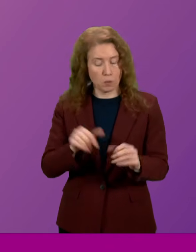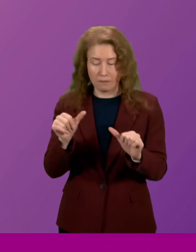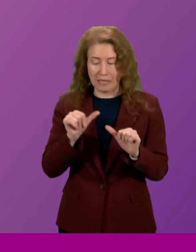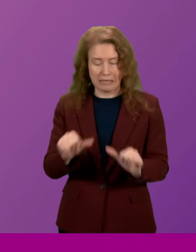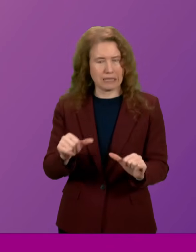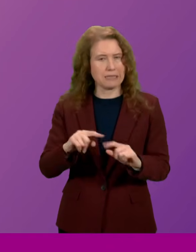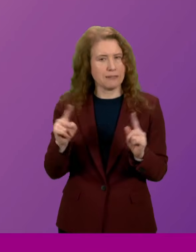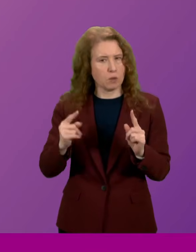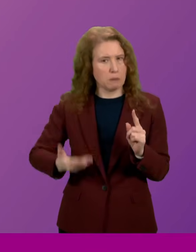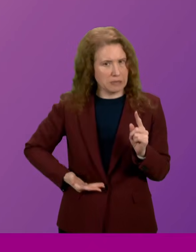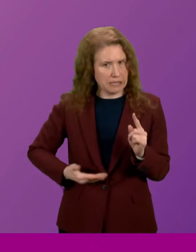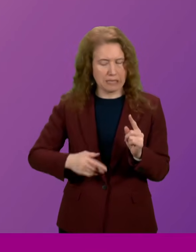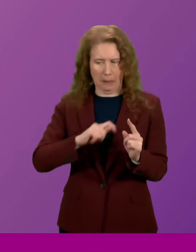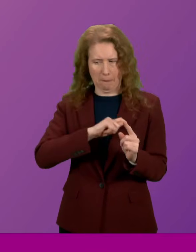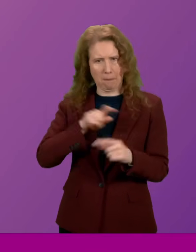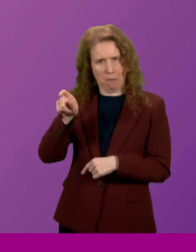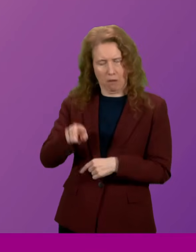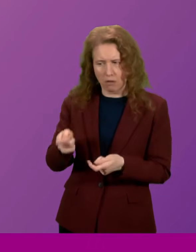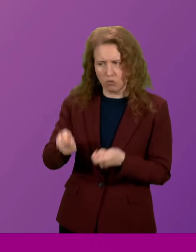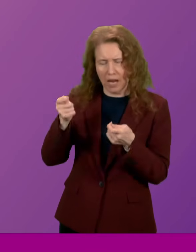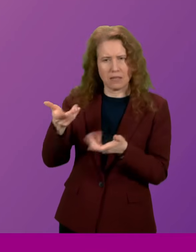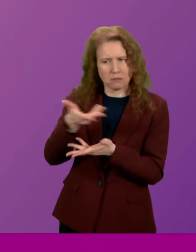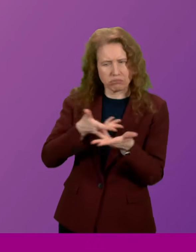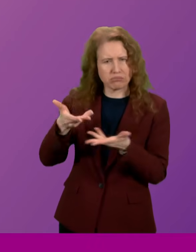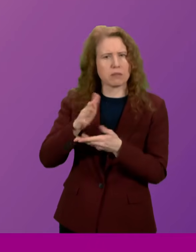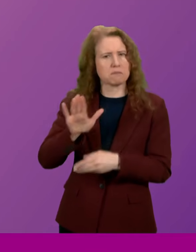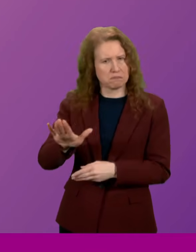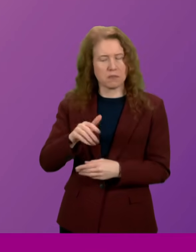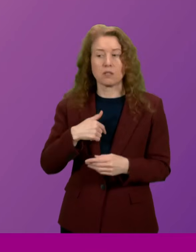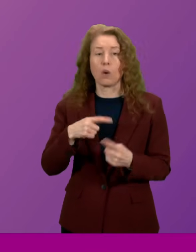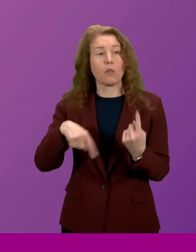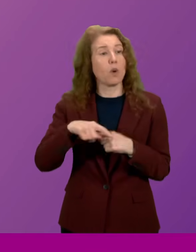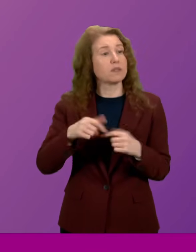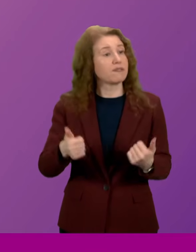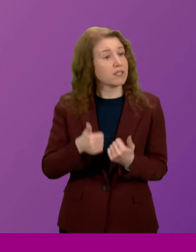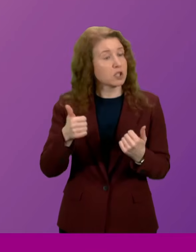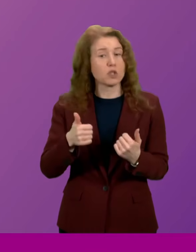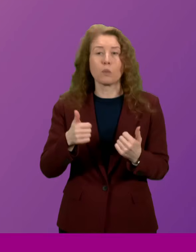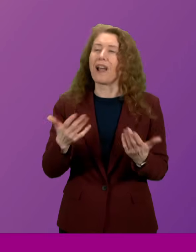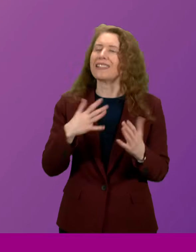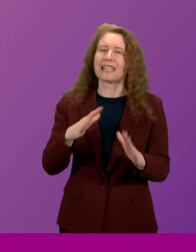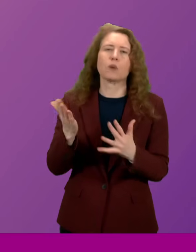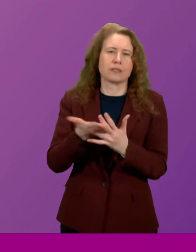of business is a member's business debate in the name of Claire Adamson. There will now be